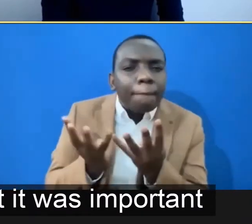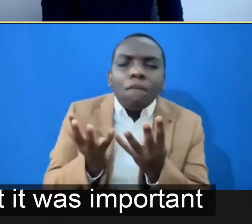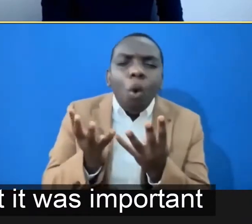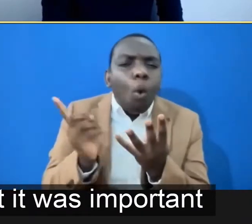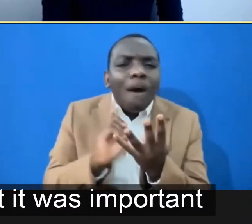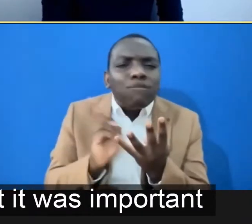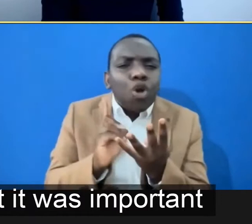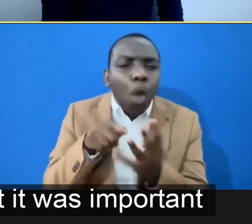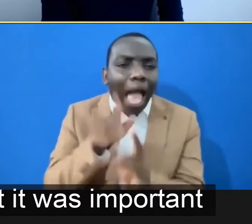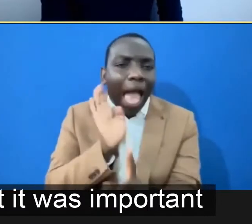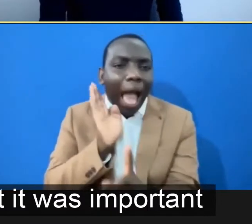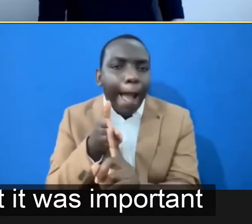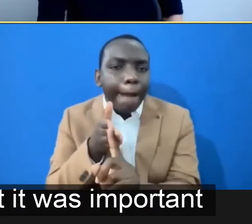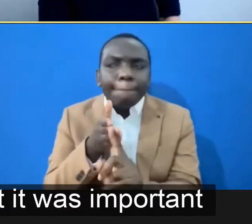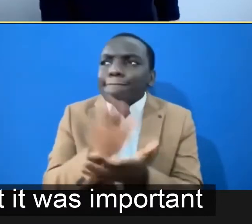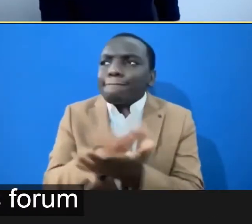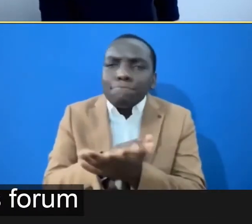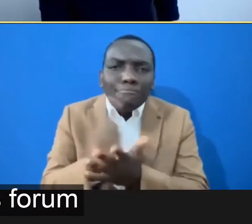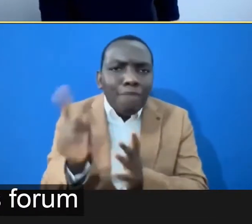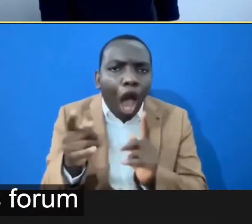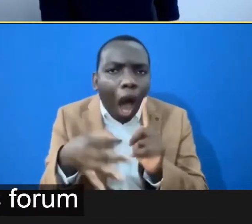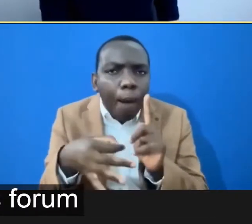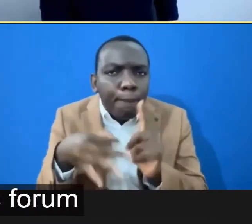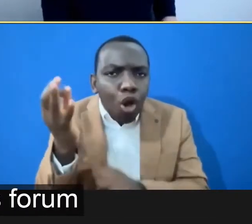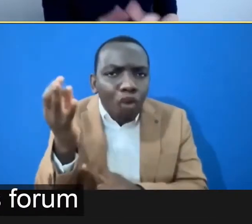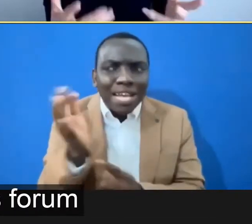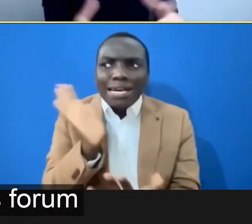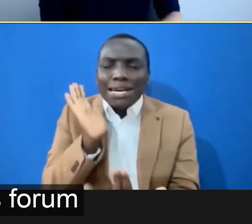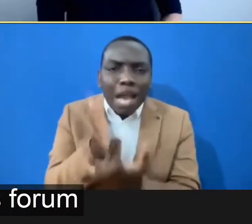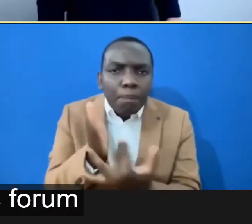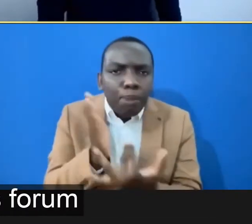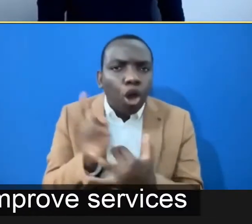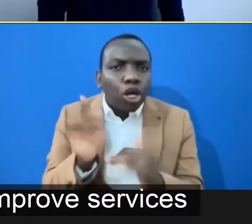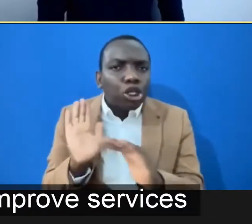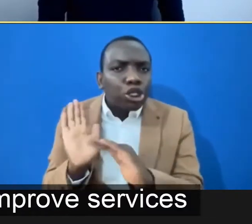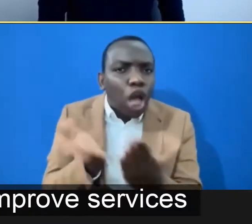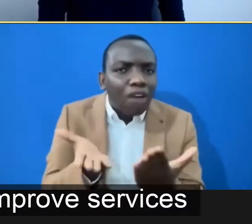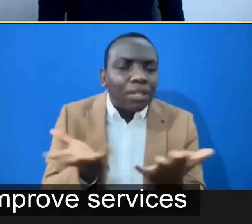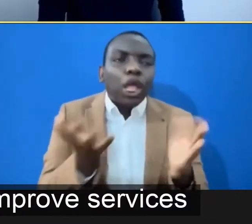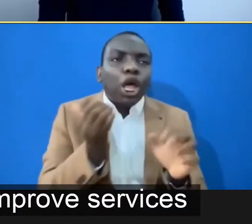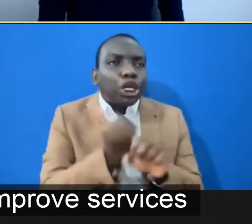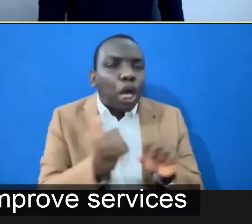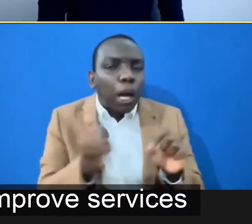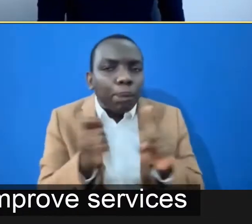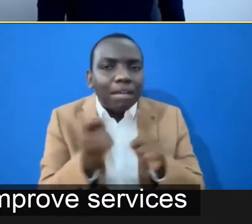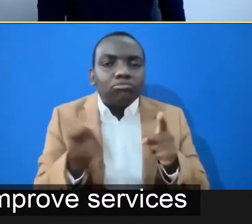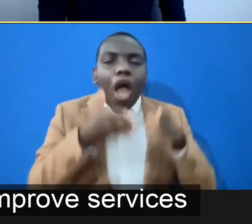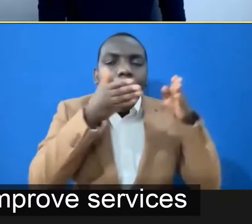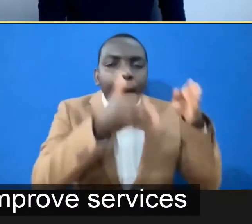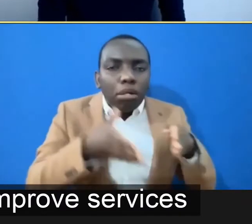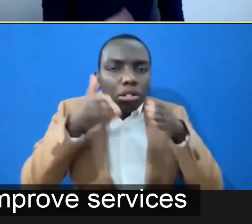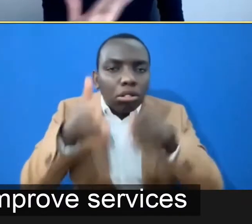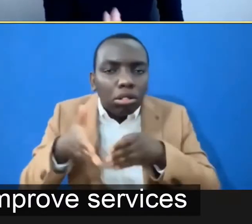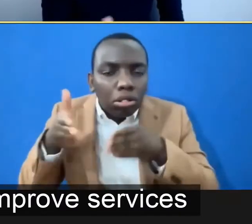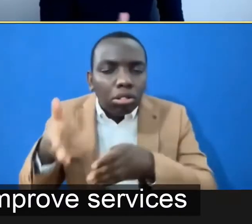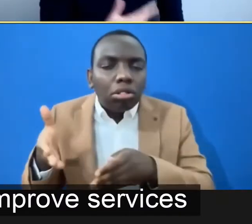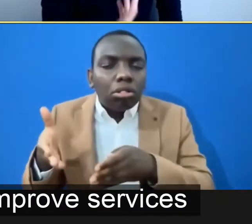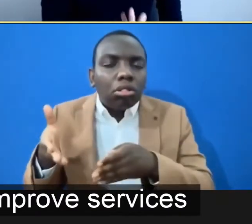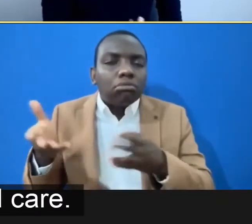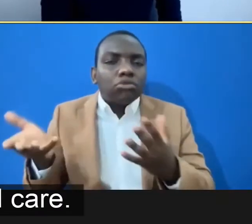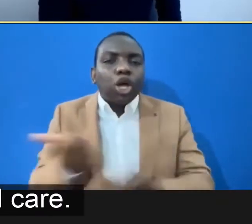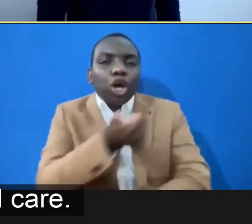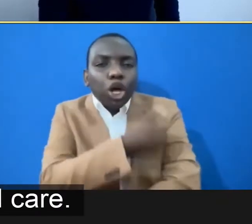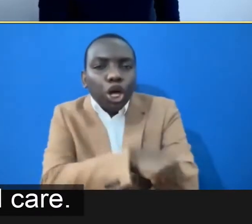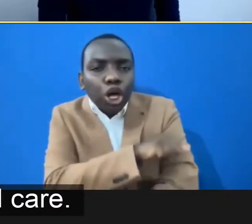I really felt that it was important to be involved in this forum. I wanted to involve access, improve access,